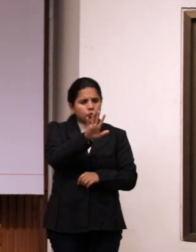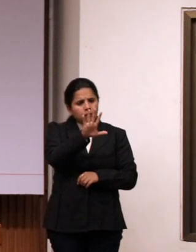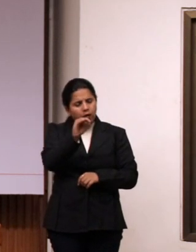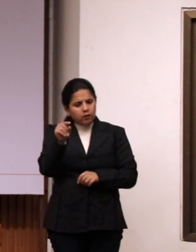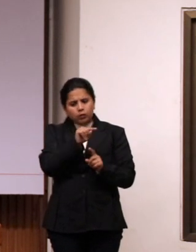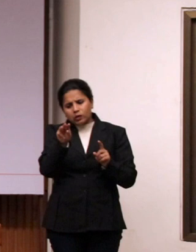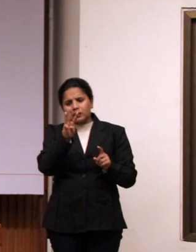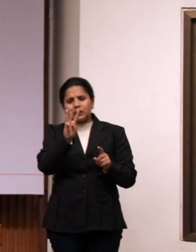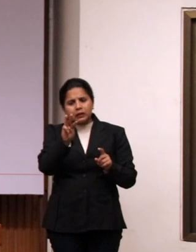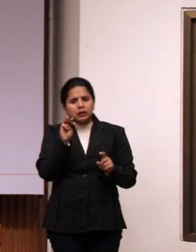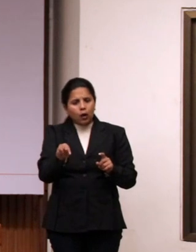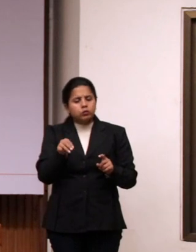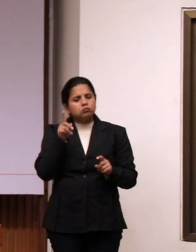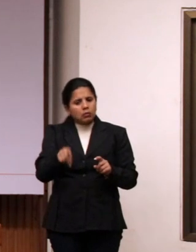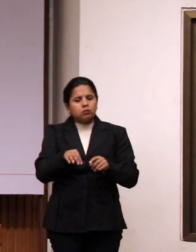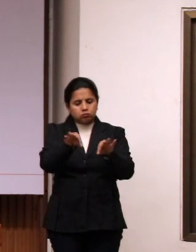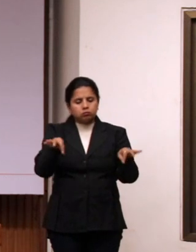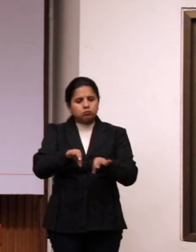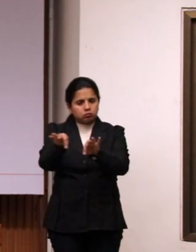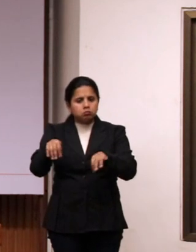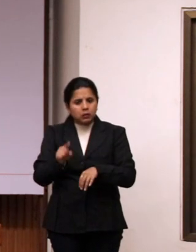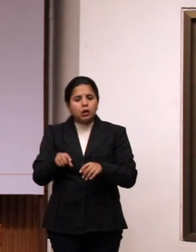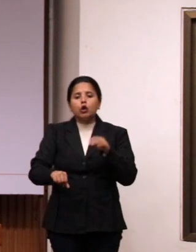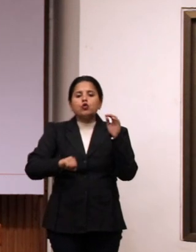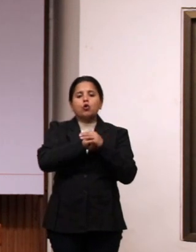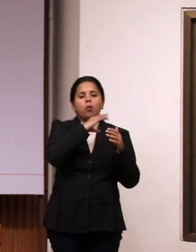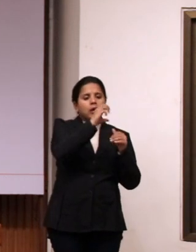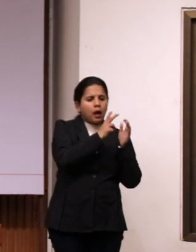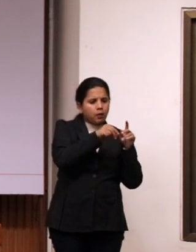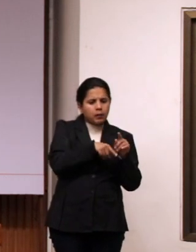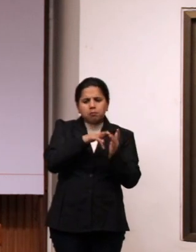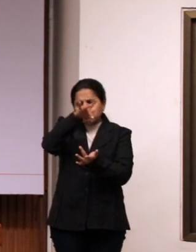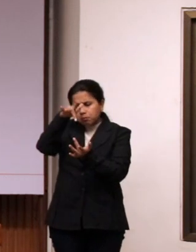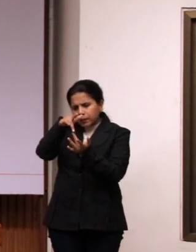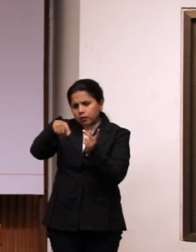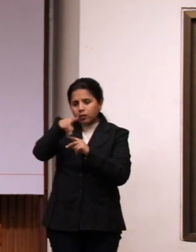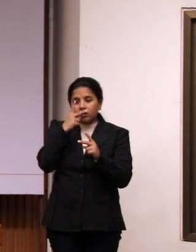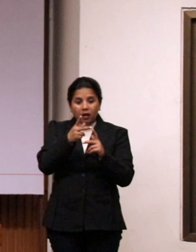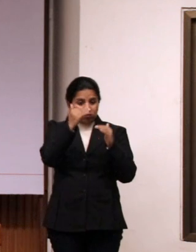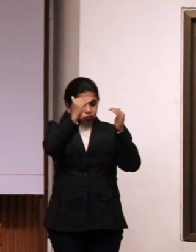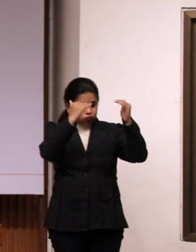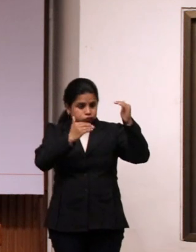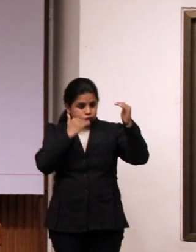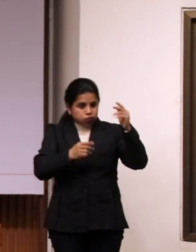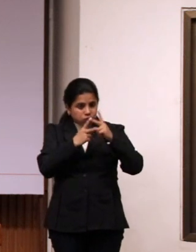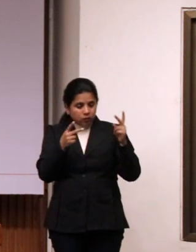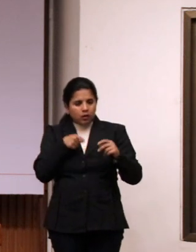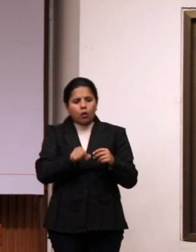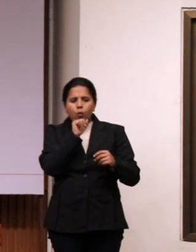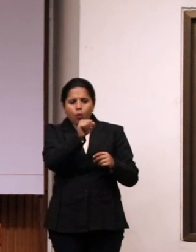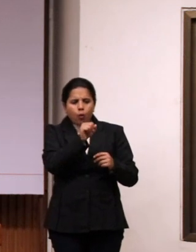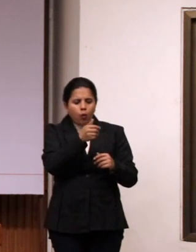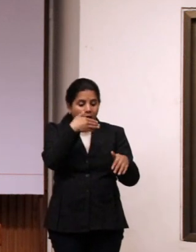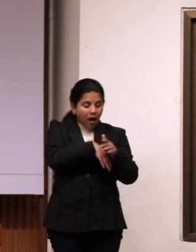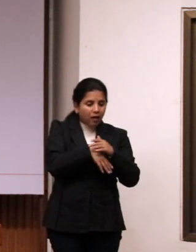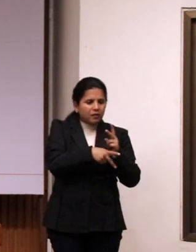to 3,000 vegetation, which include top canopy, middle story. These are two tree level, and then understory and ground